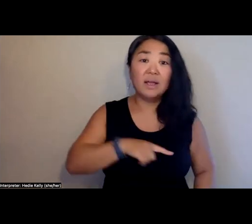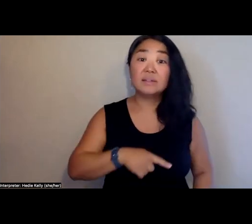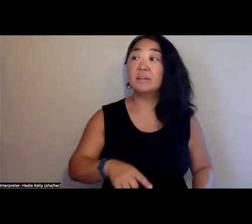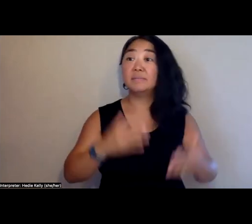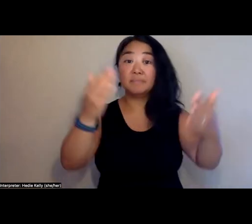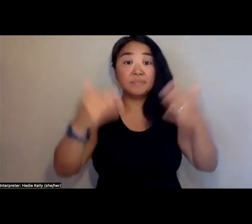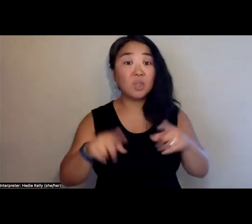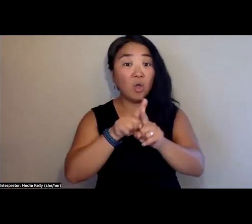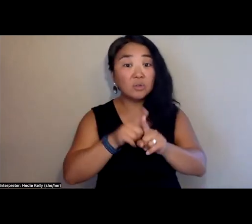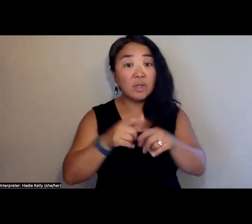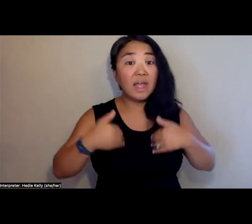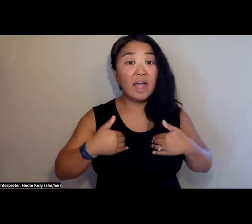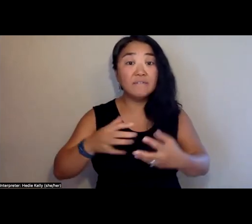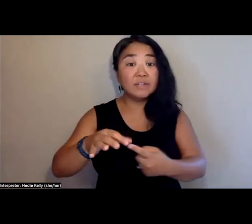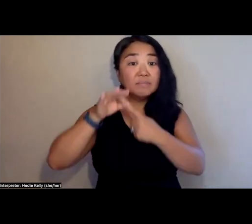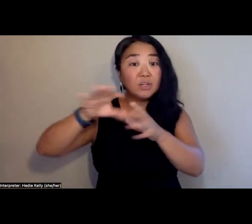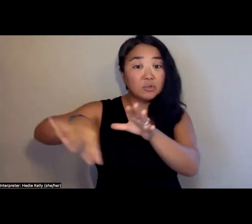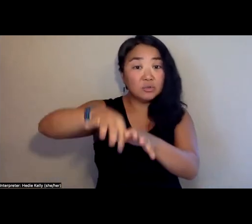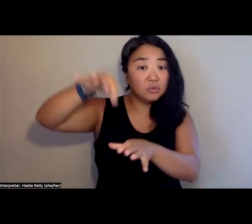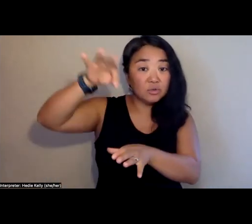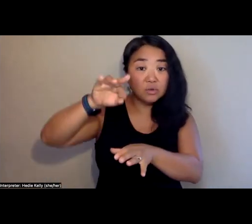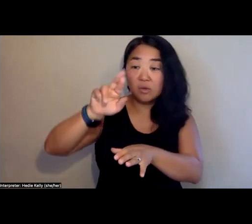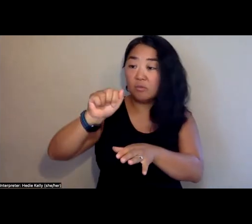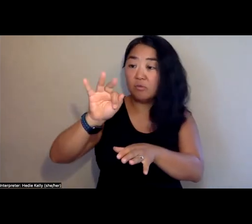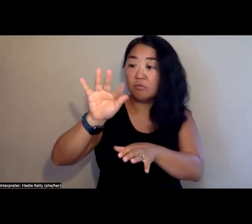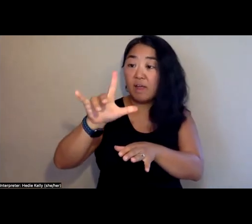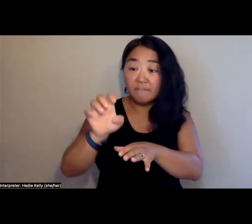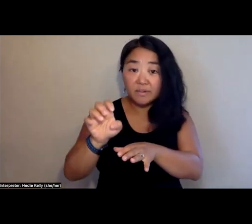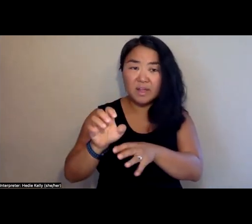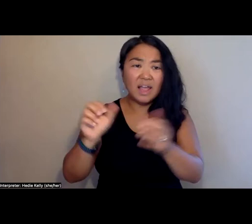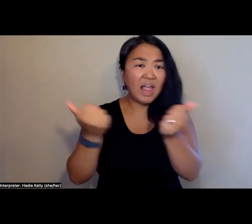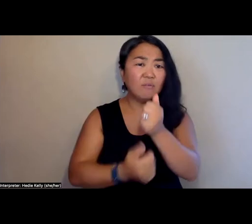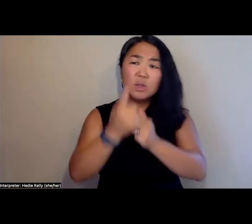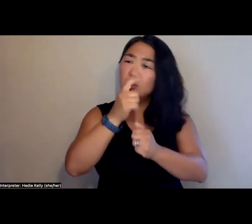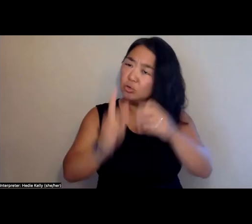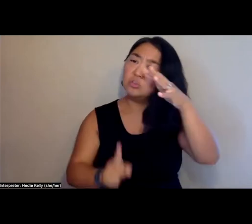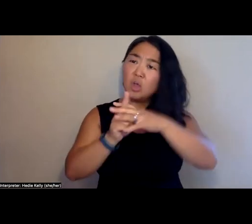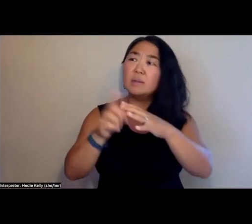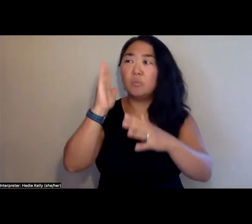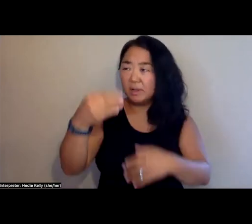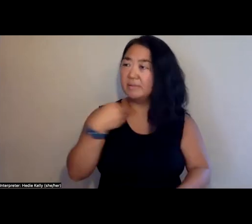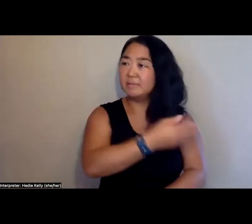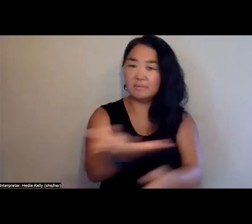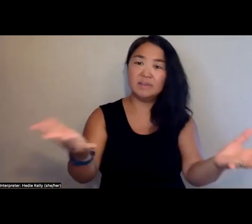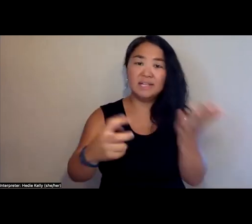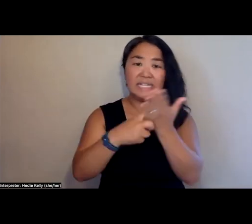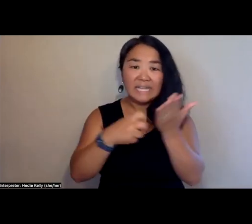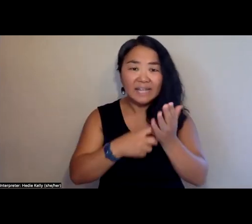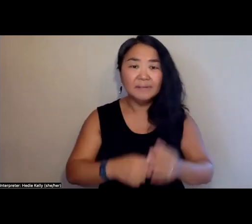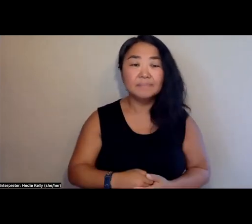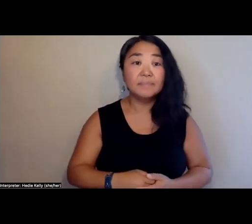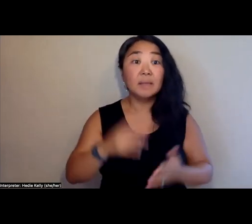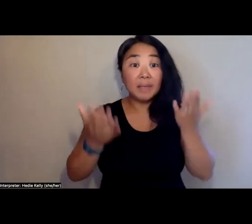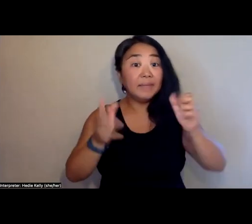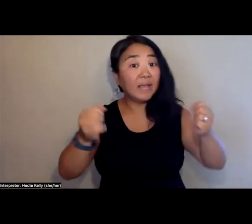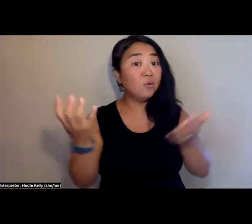you will be able to win some tickets for, and everyone who shows up gets a raffle ticket. You'll be able to win some tickets